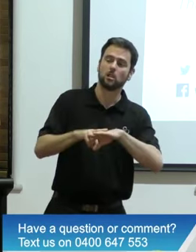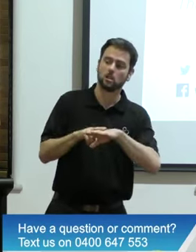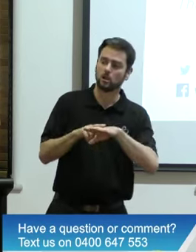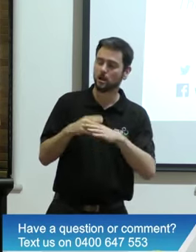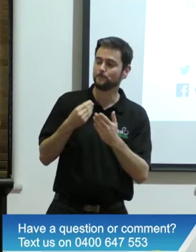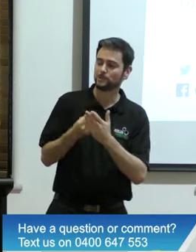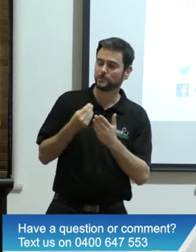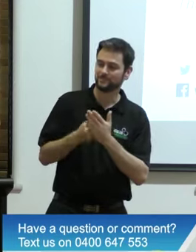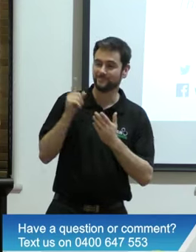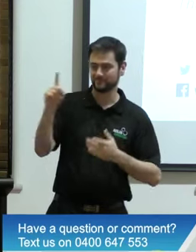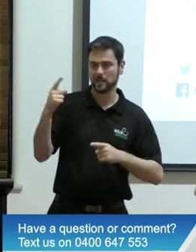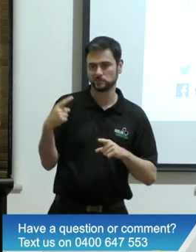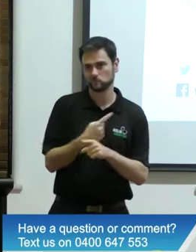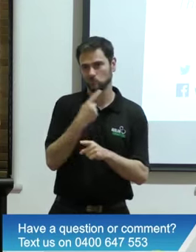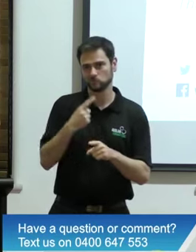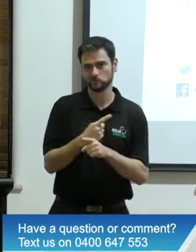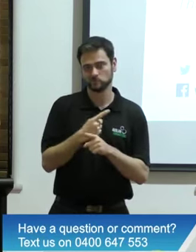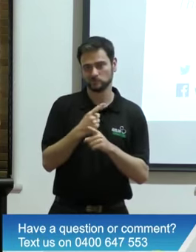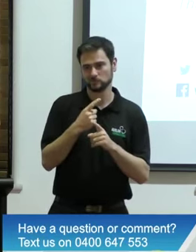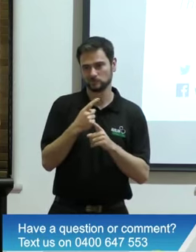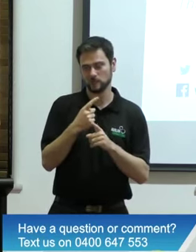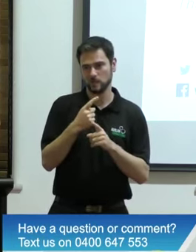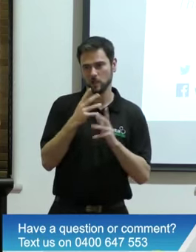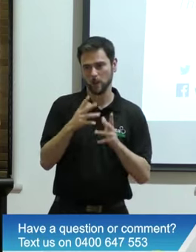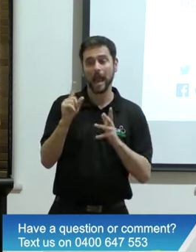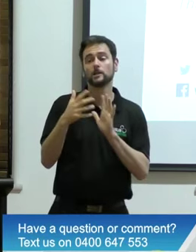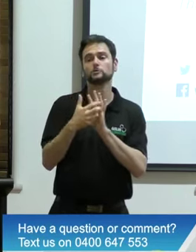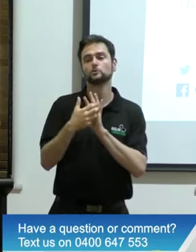lot out of the